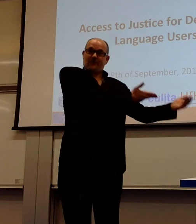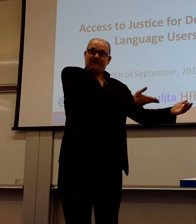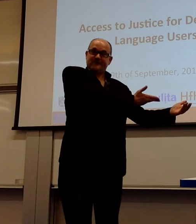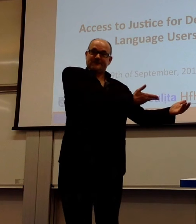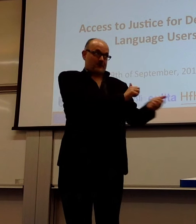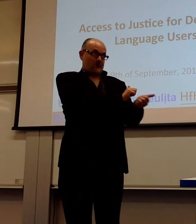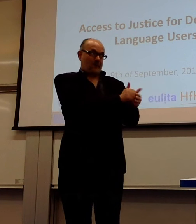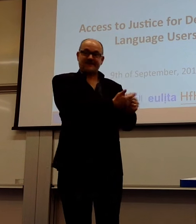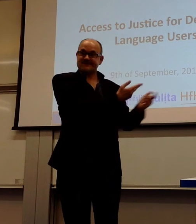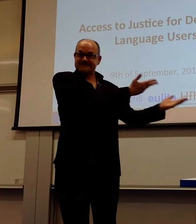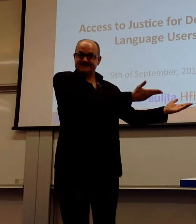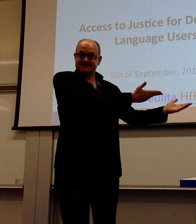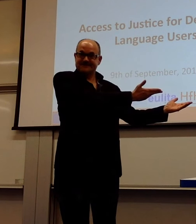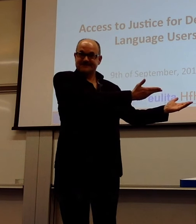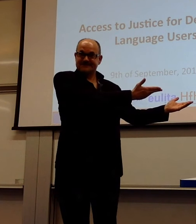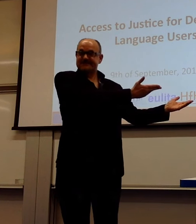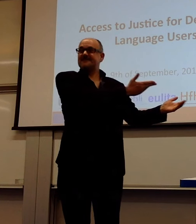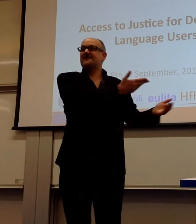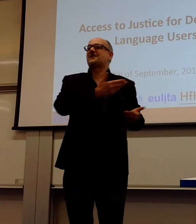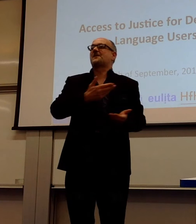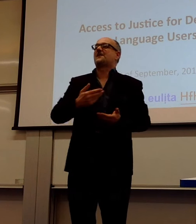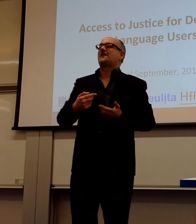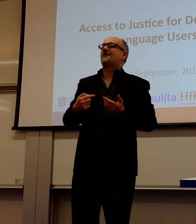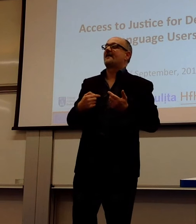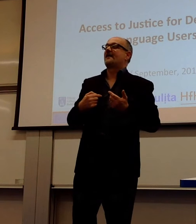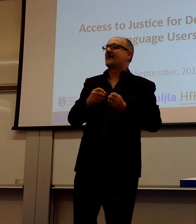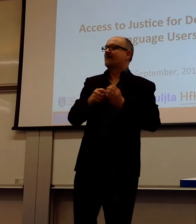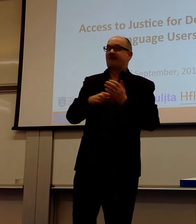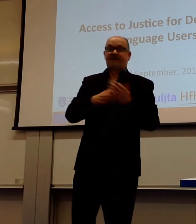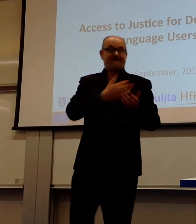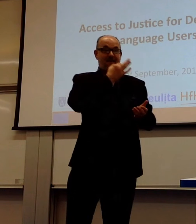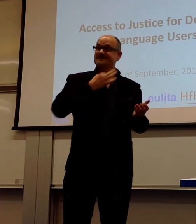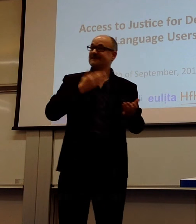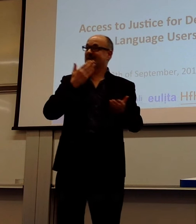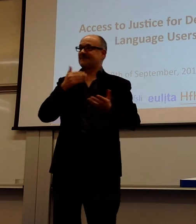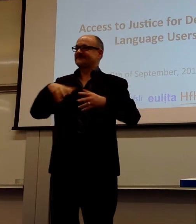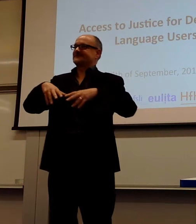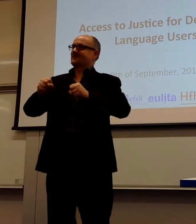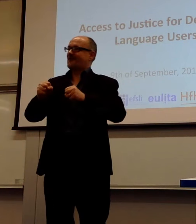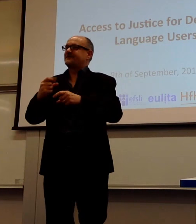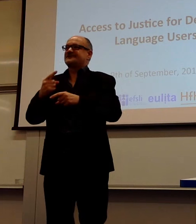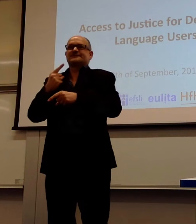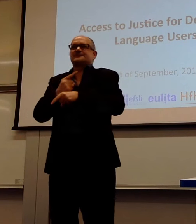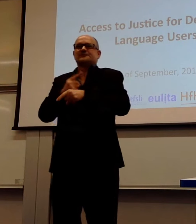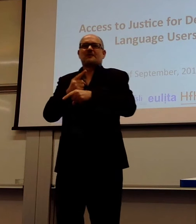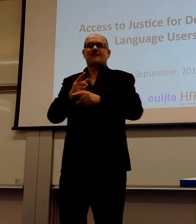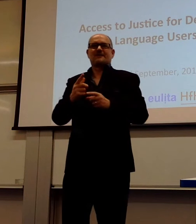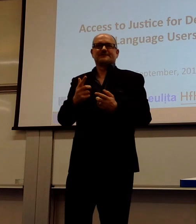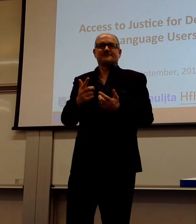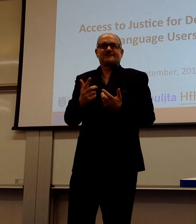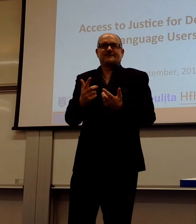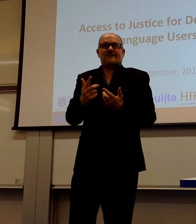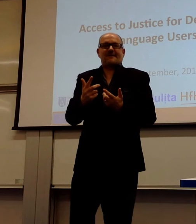In just a minute, I'm going to hand over to my colleagues who will present this evening. But they've asked me just to make a couple of